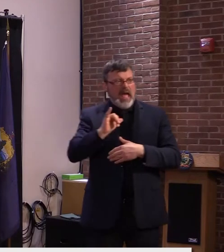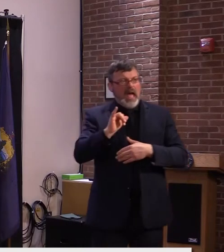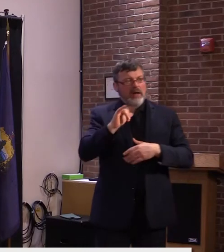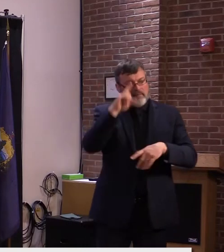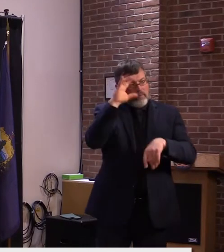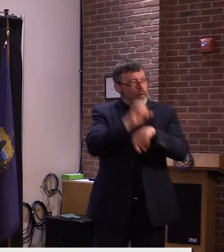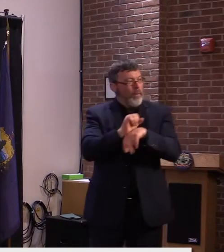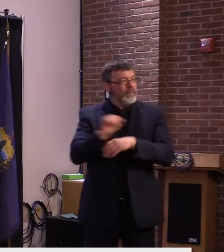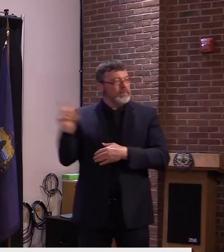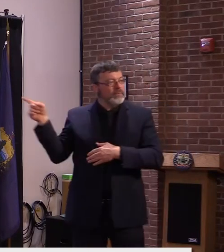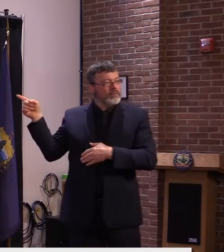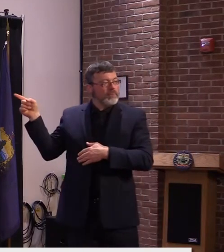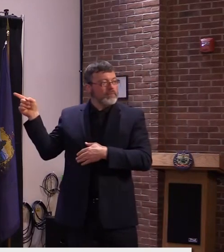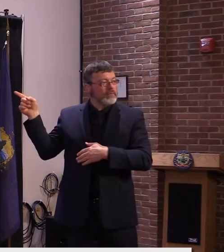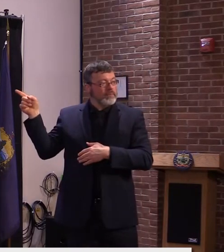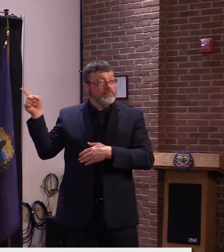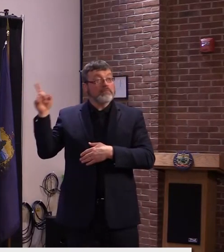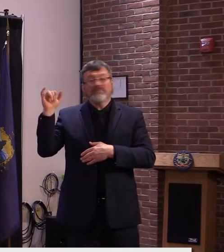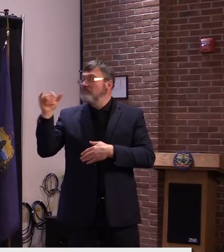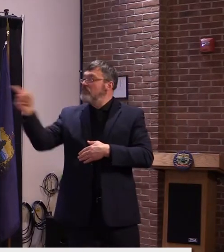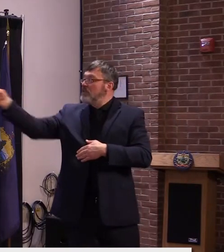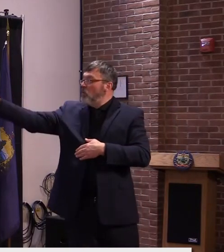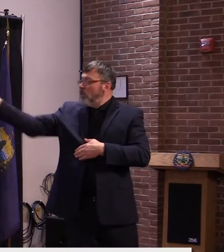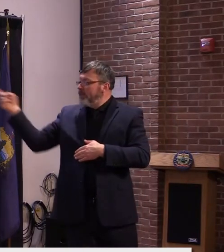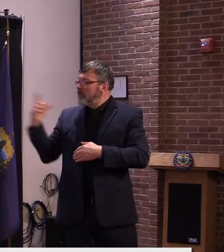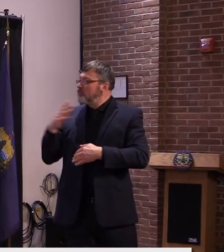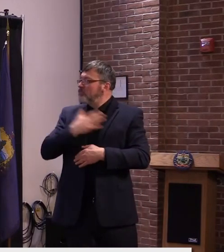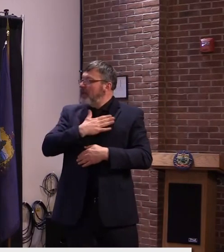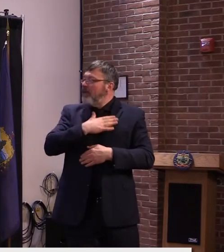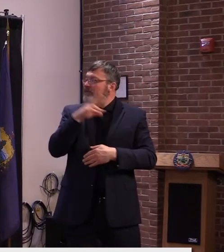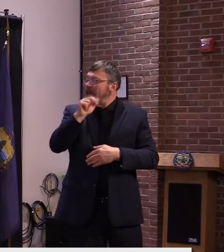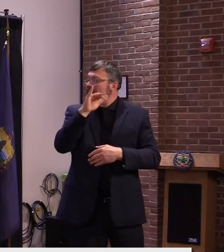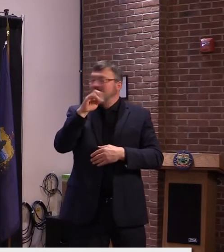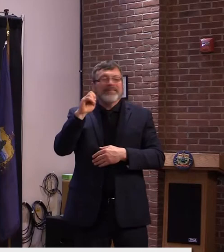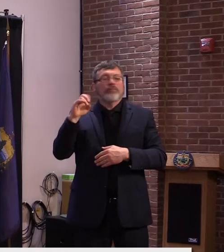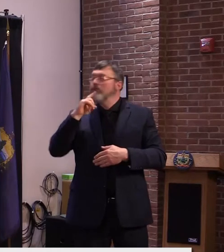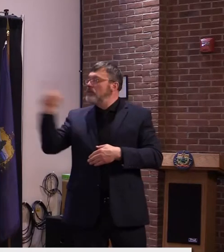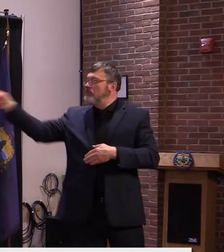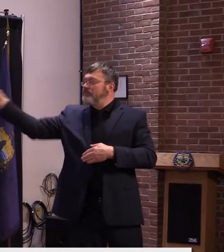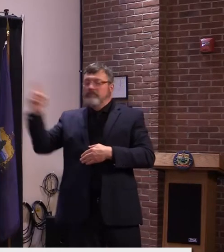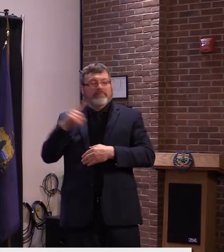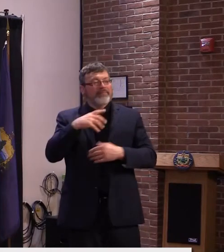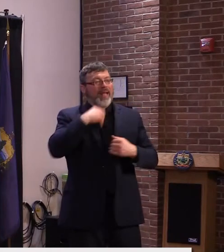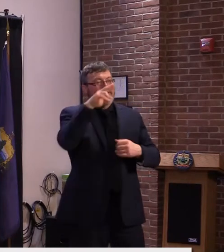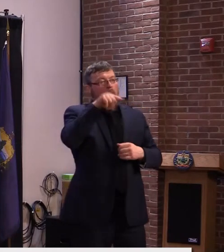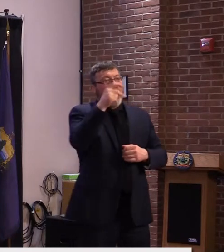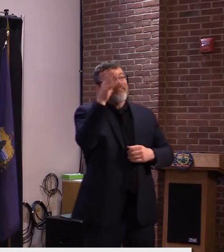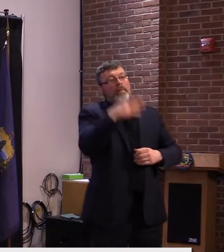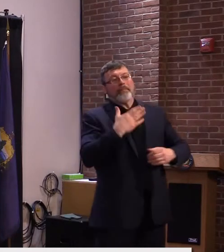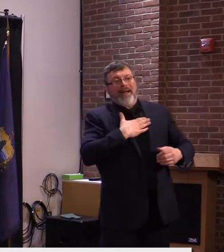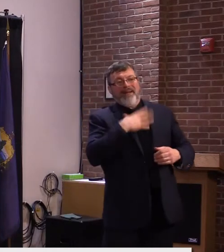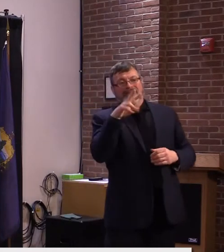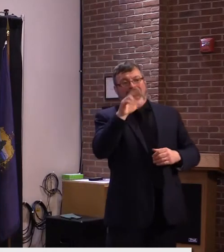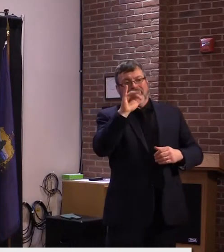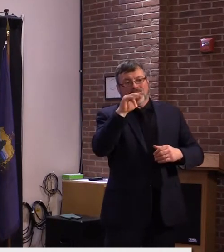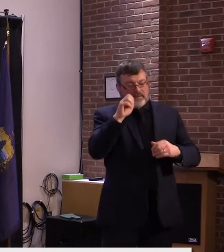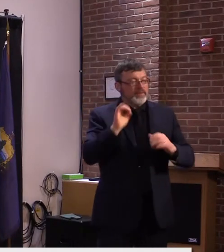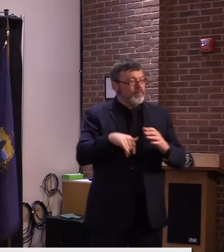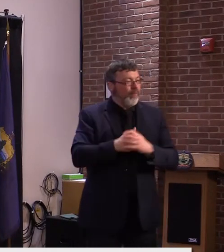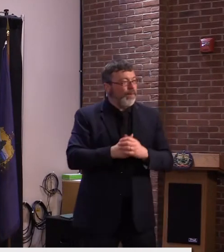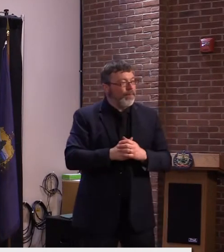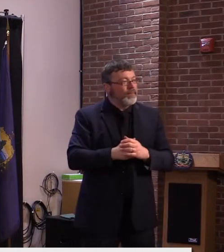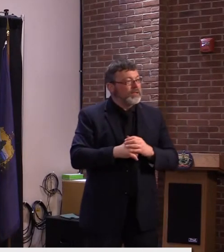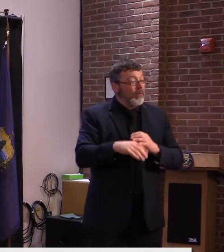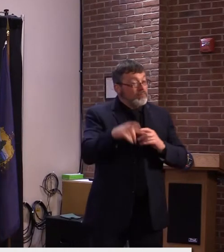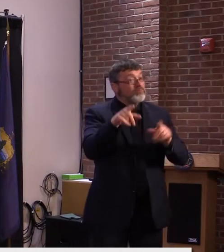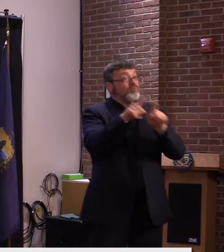healthvermontgov.com/myvaccine or call your provider. About 64% of primary care providers in Vermont are